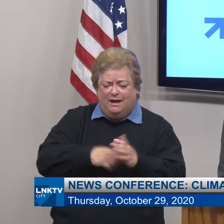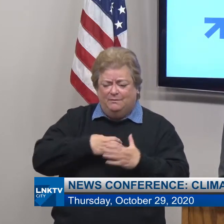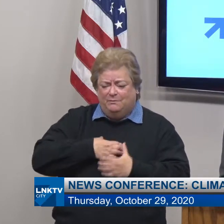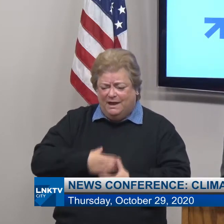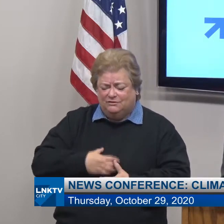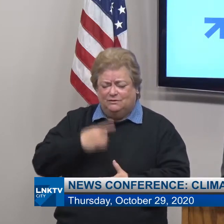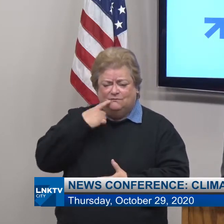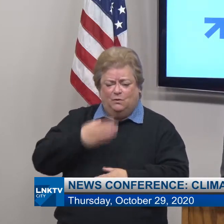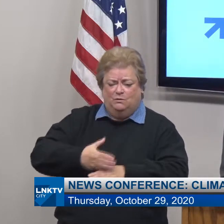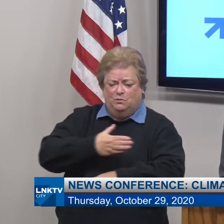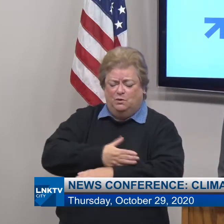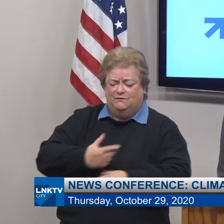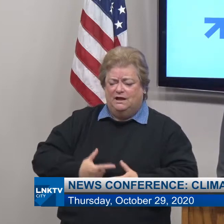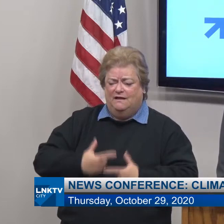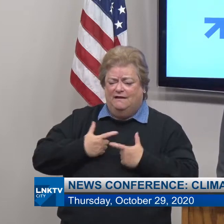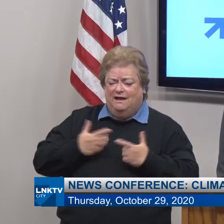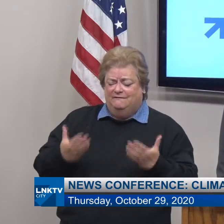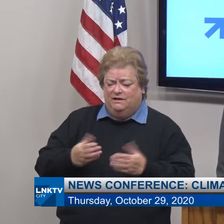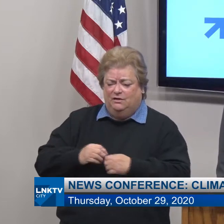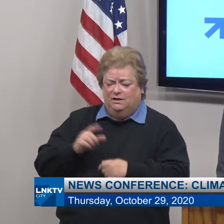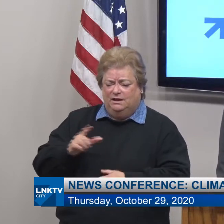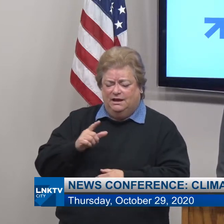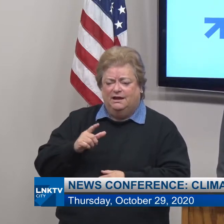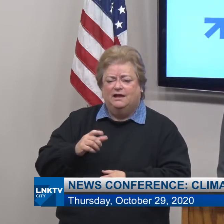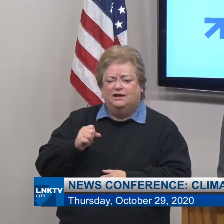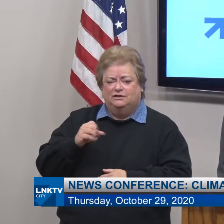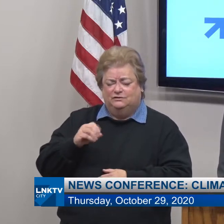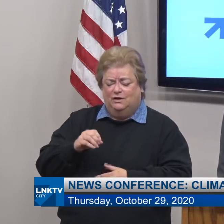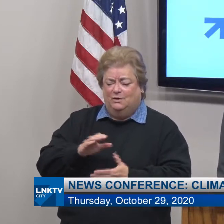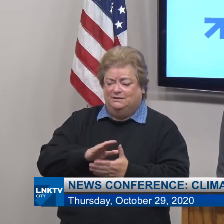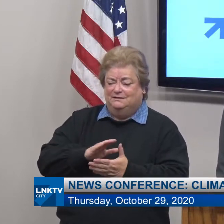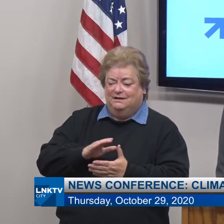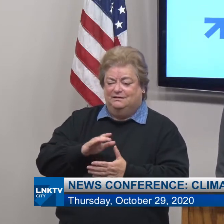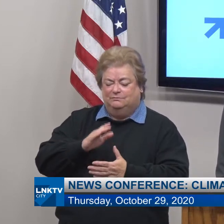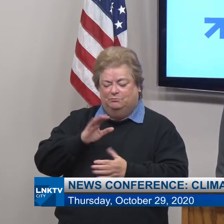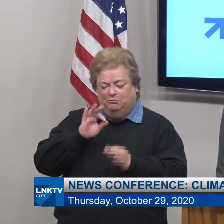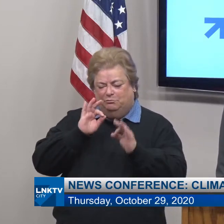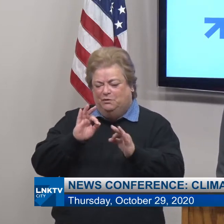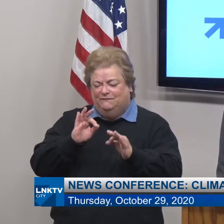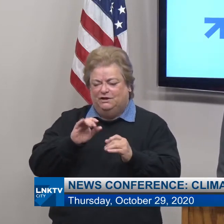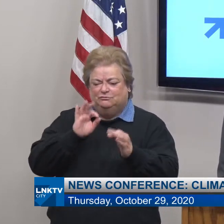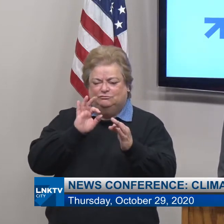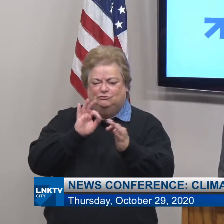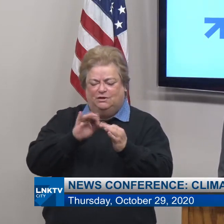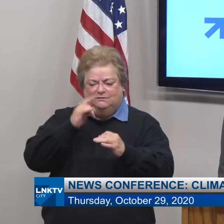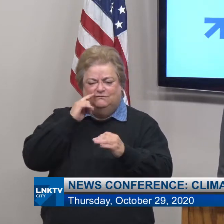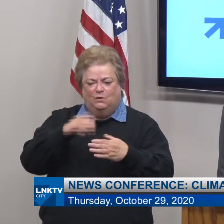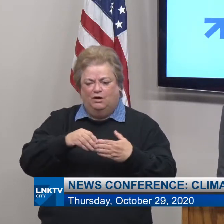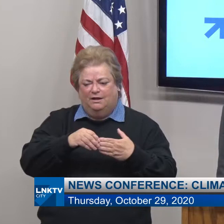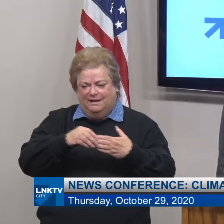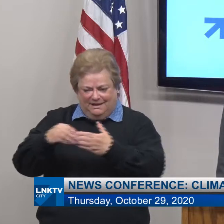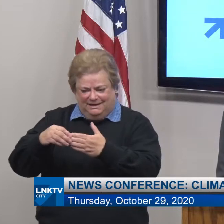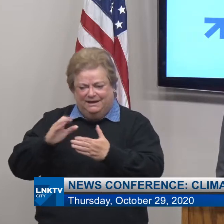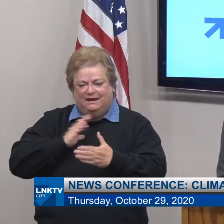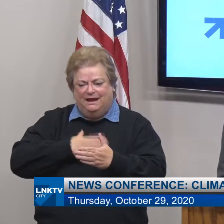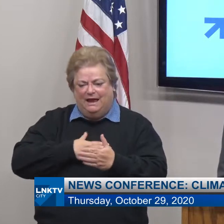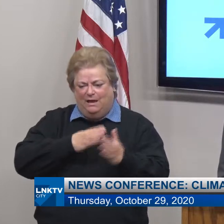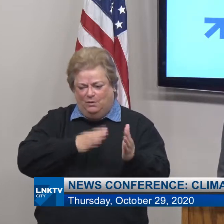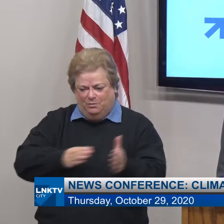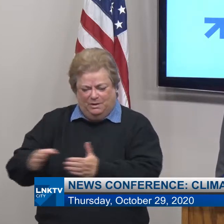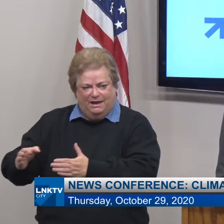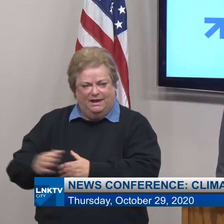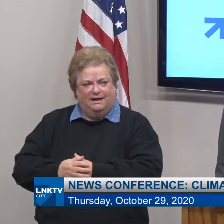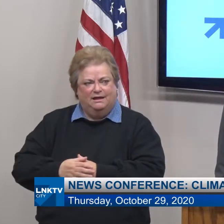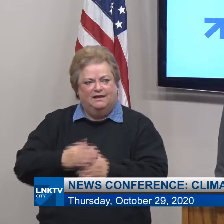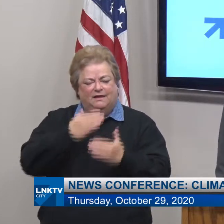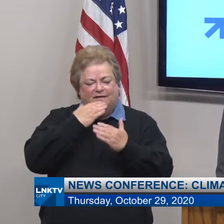improving life in Lincoln make her a great choice as the head of Resilient Lincoln and for engaging our community with the plan. Mickey, welcome, and thank